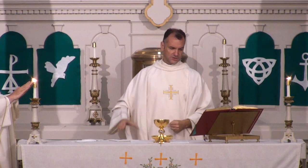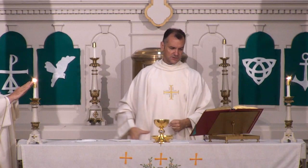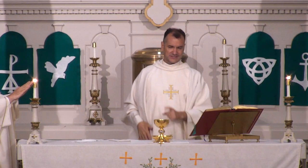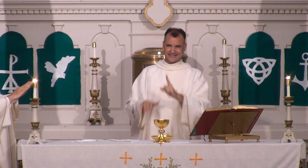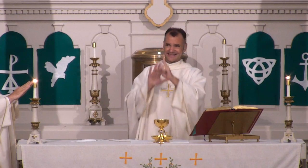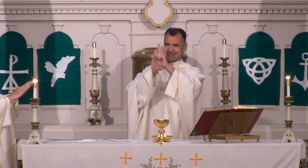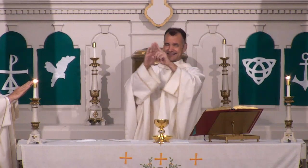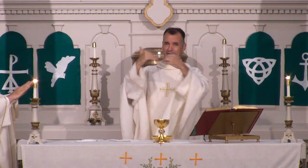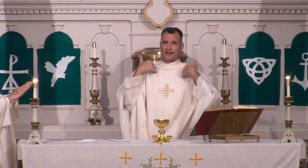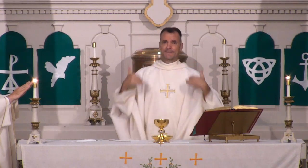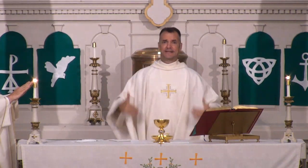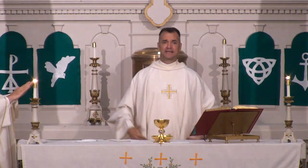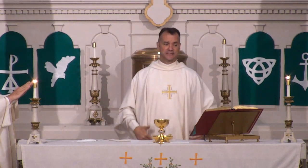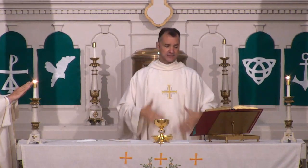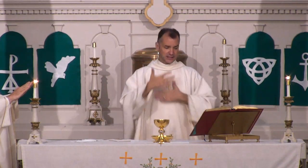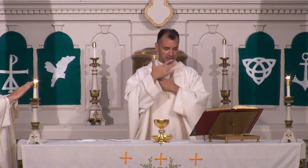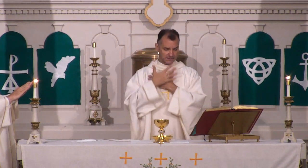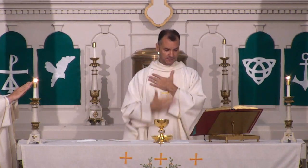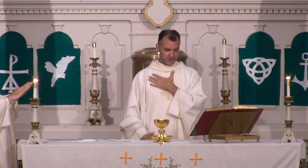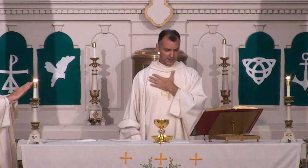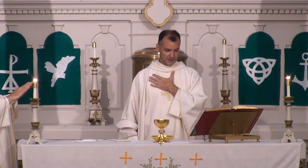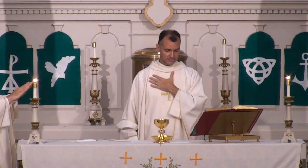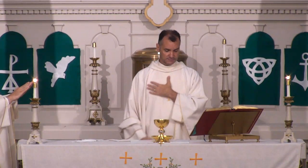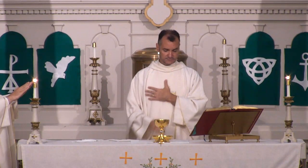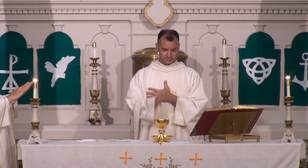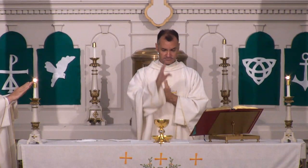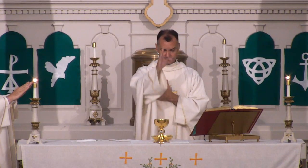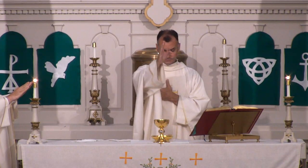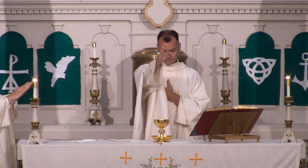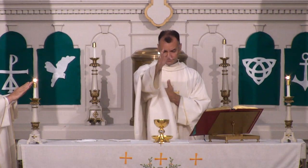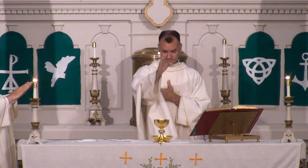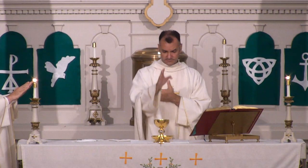blood of our Lord Jesus Christ.